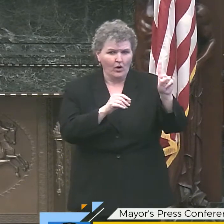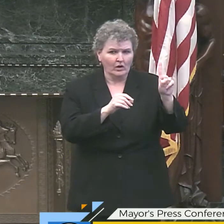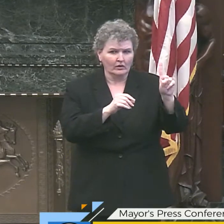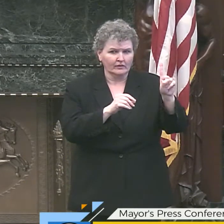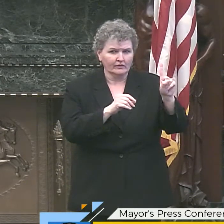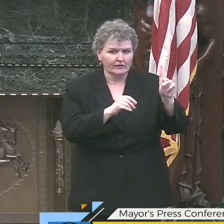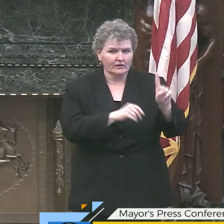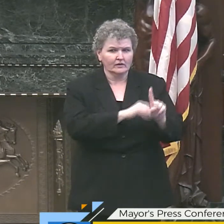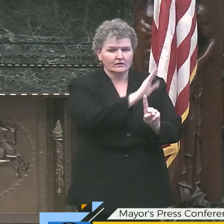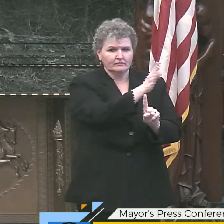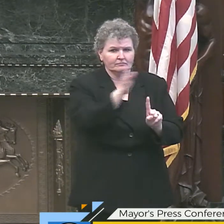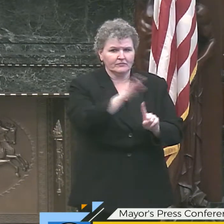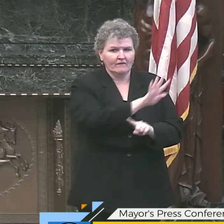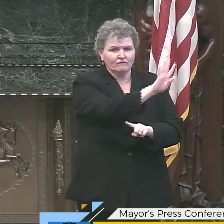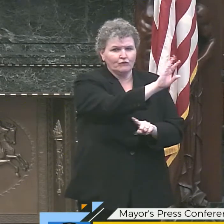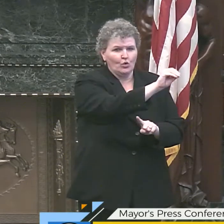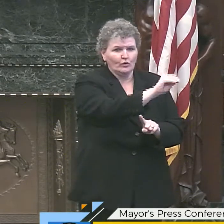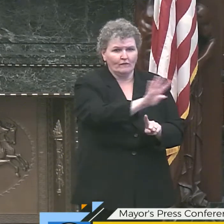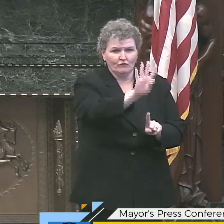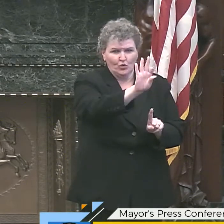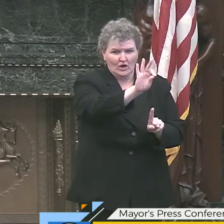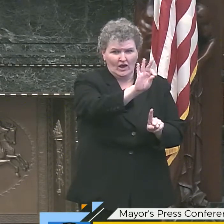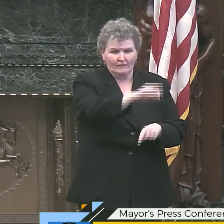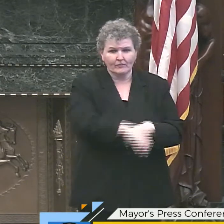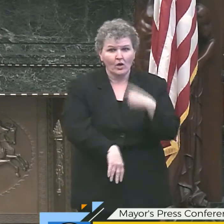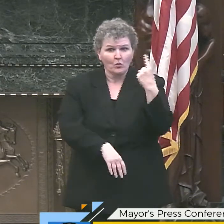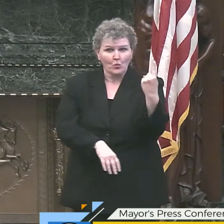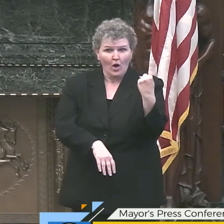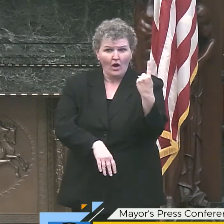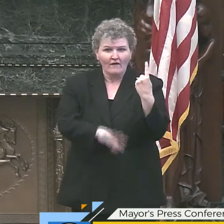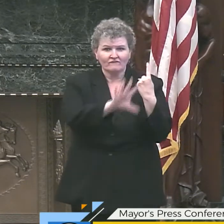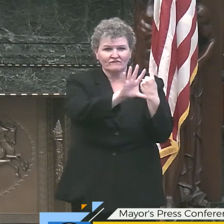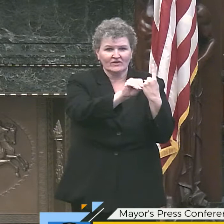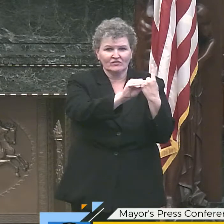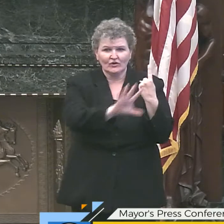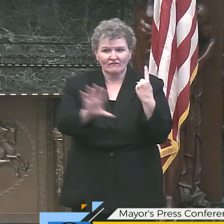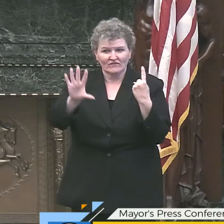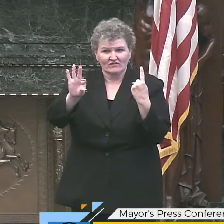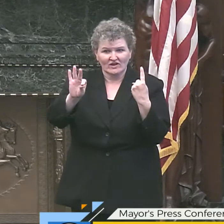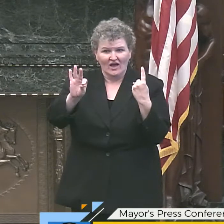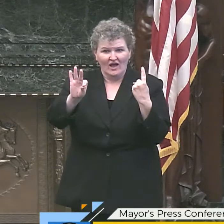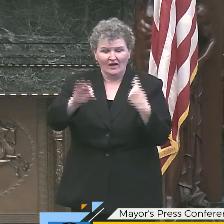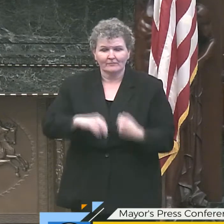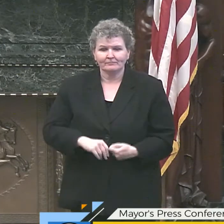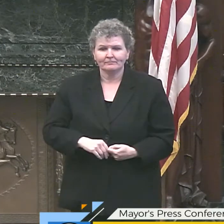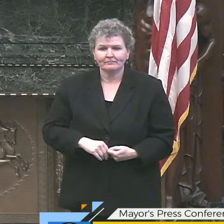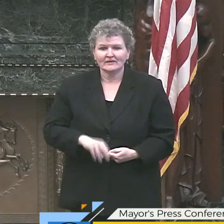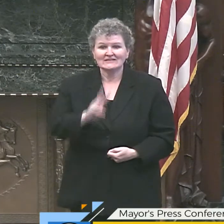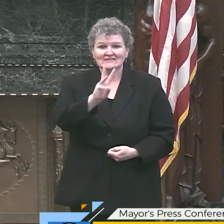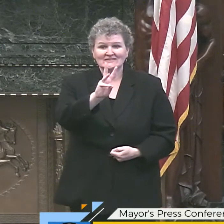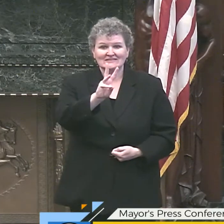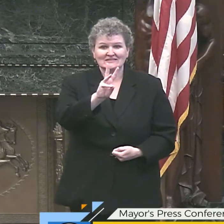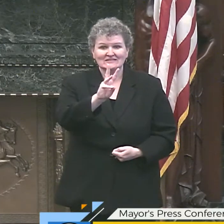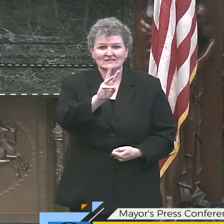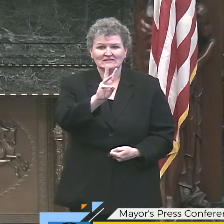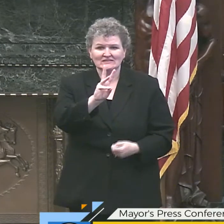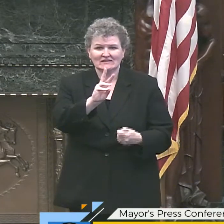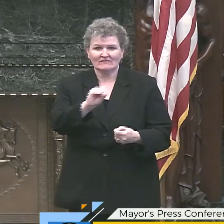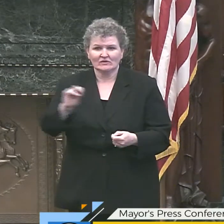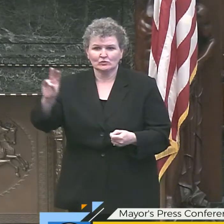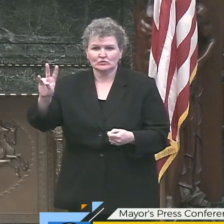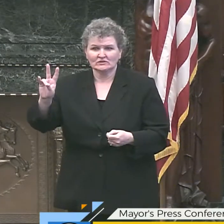the age range of 40 to 49, one was in the age range of 50 to 59, 6 were in the age range